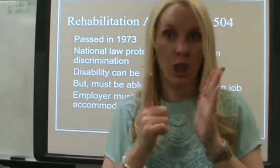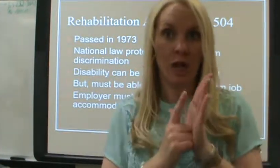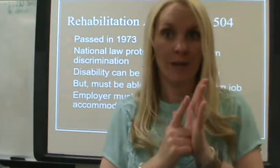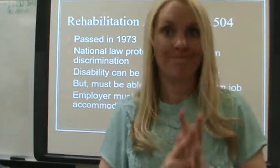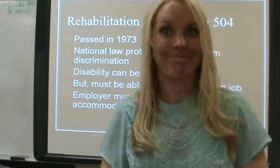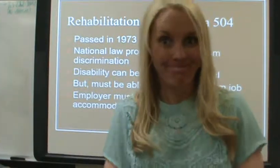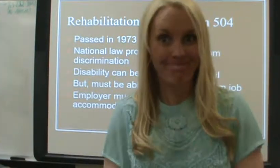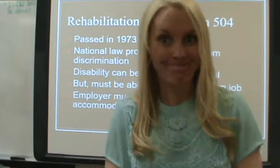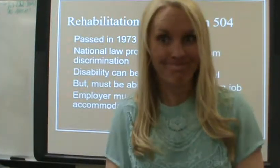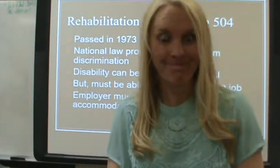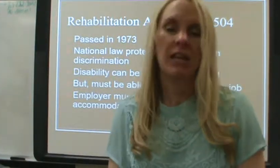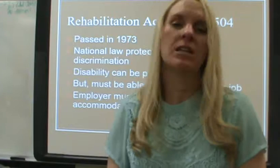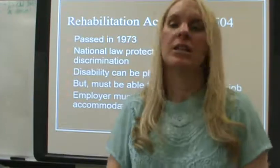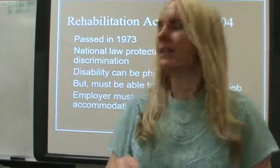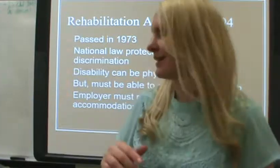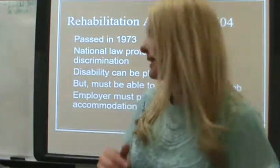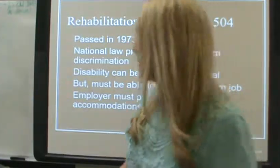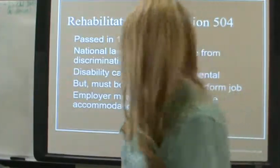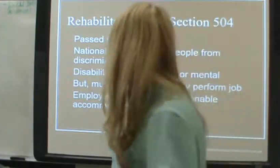law. Yep.